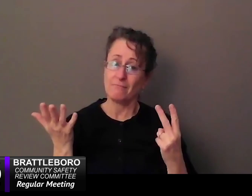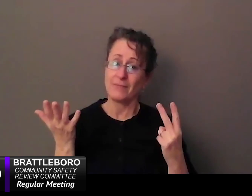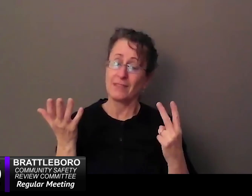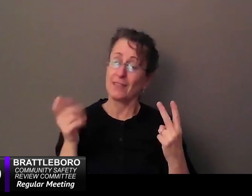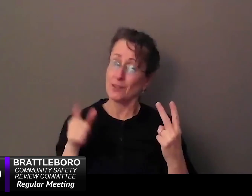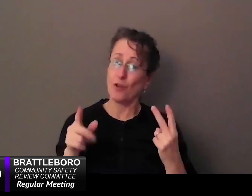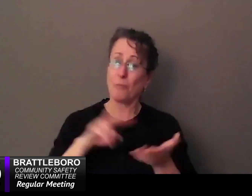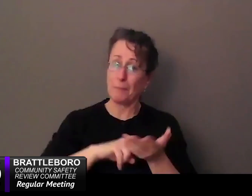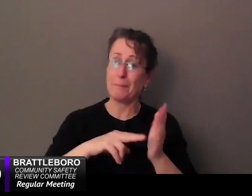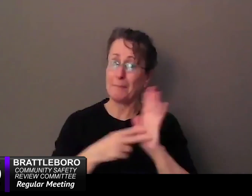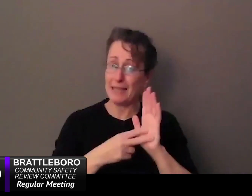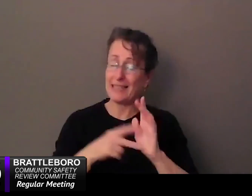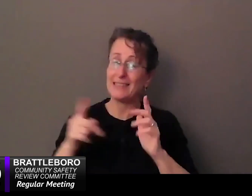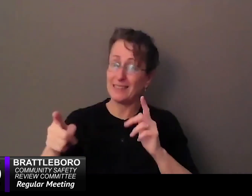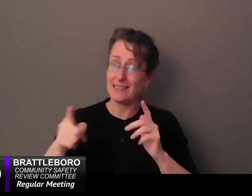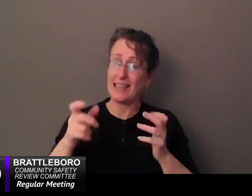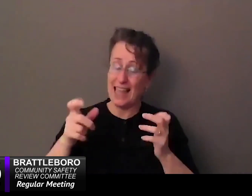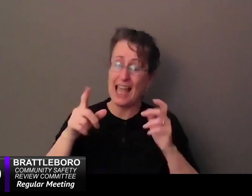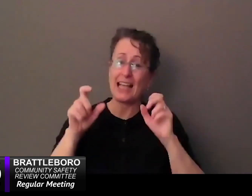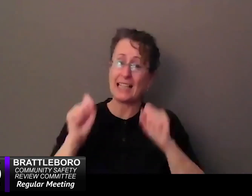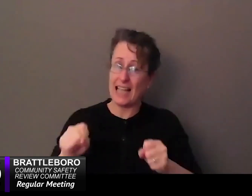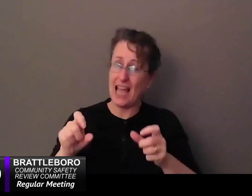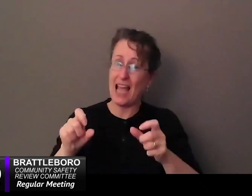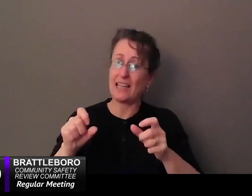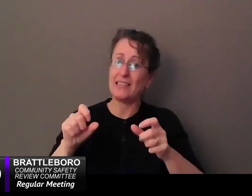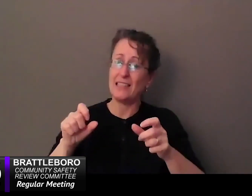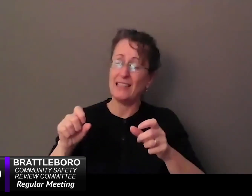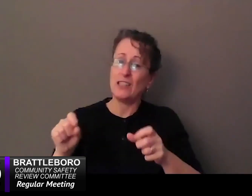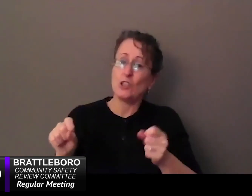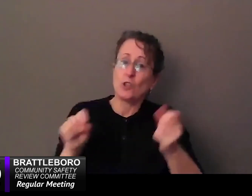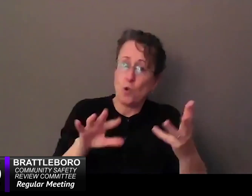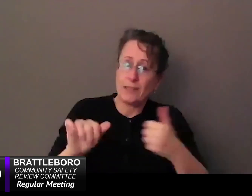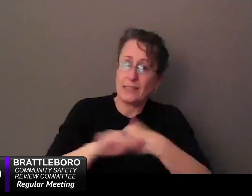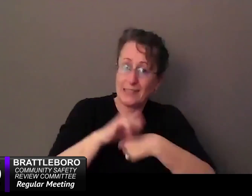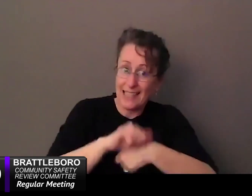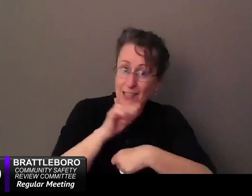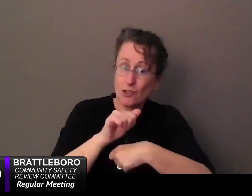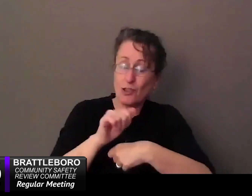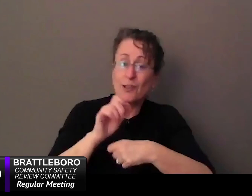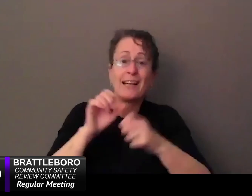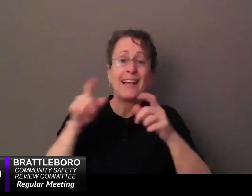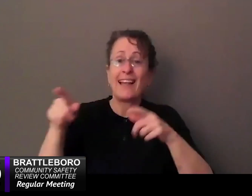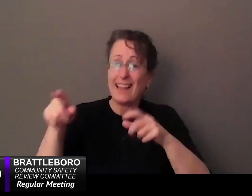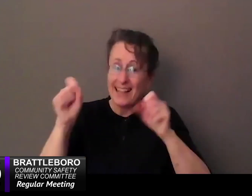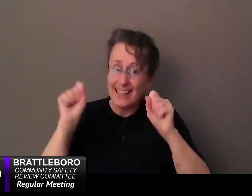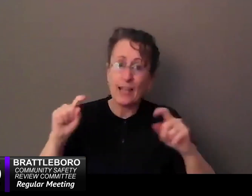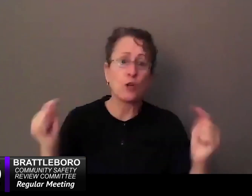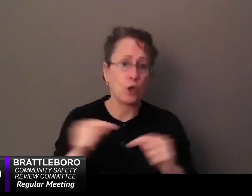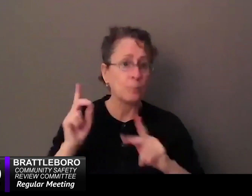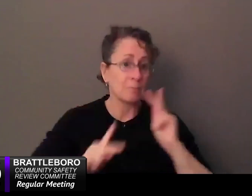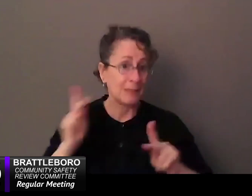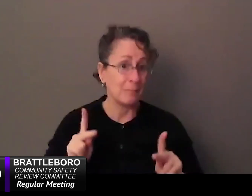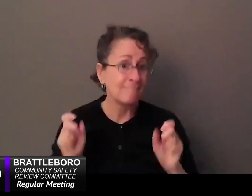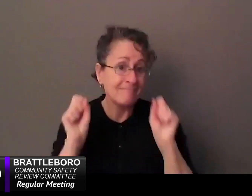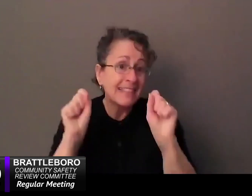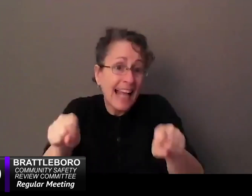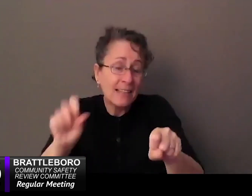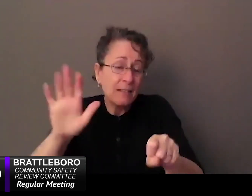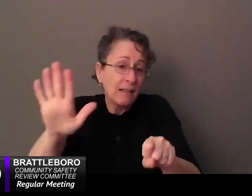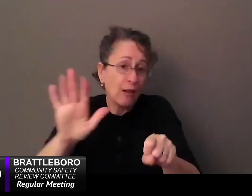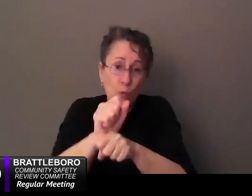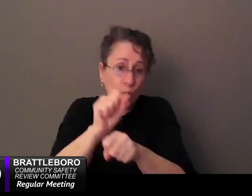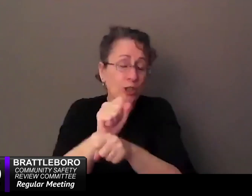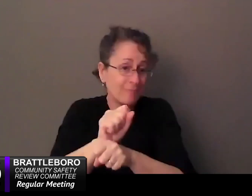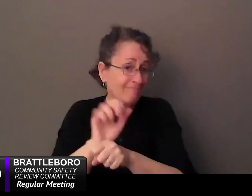cause some danger and harm, right? And so, and we will also be reviewing other